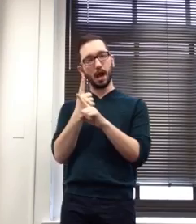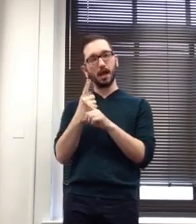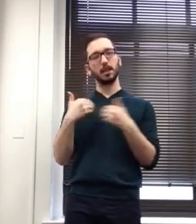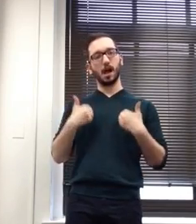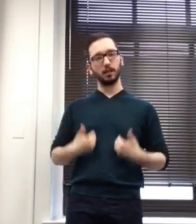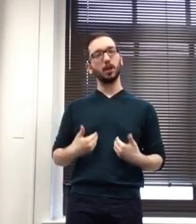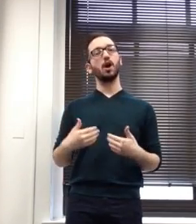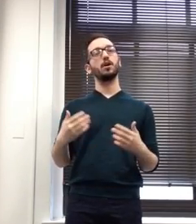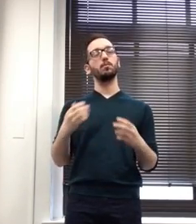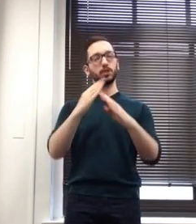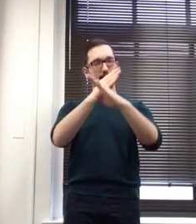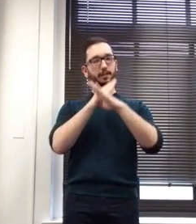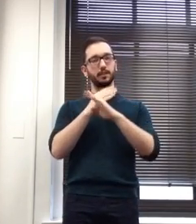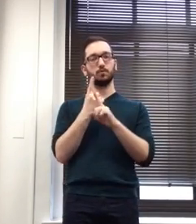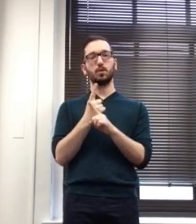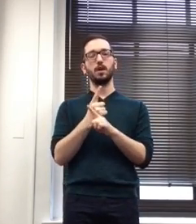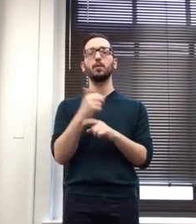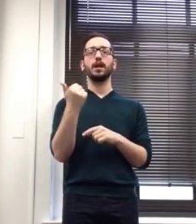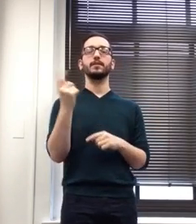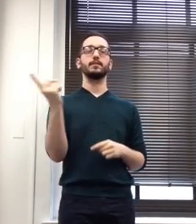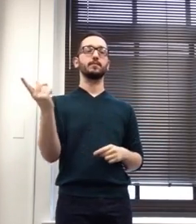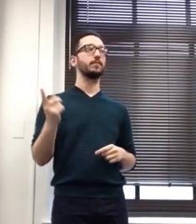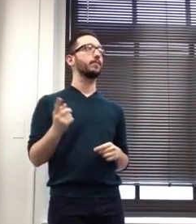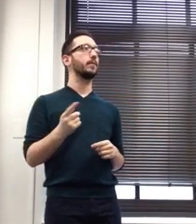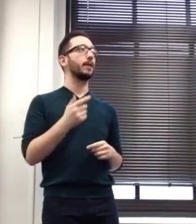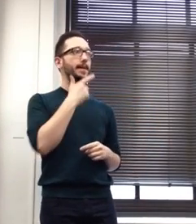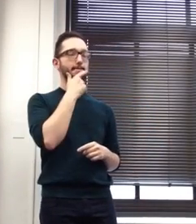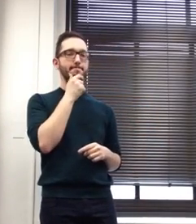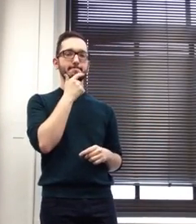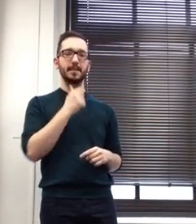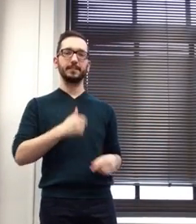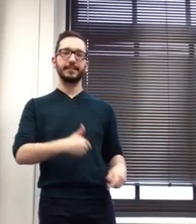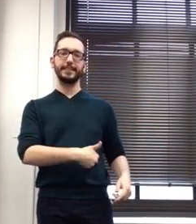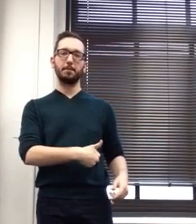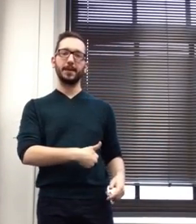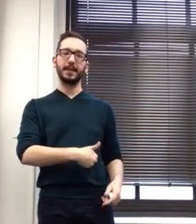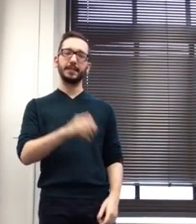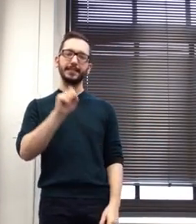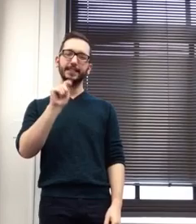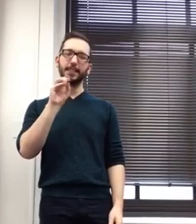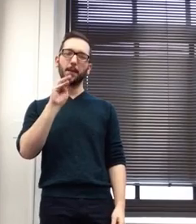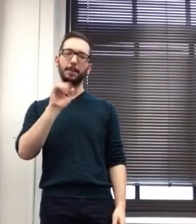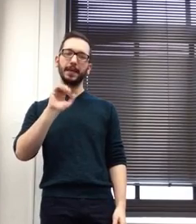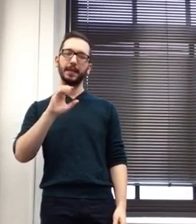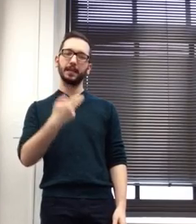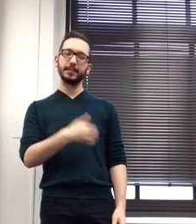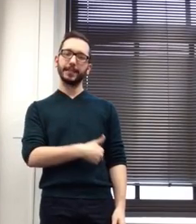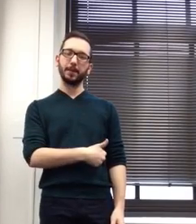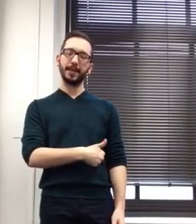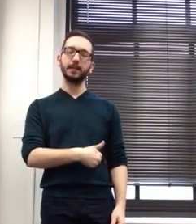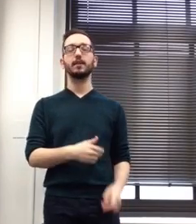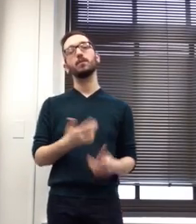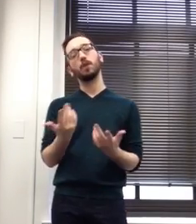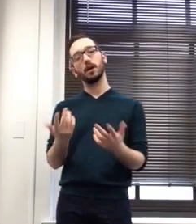Never mind. What? Okay, your stomach is down here, okay, but it is semi-protected by the rib cage. Go ahead. The brain. Okay, the brain's another